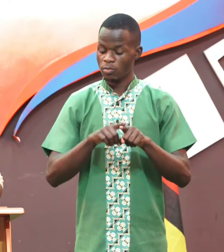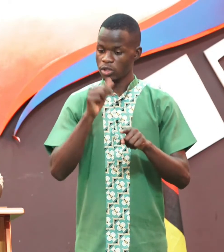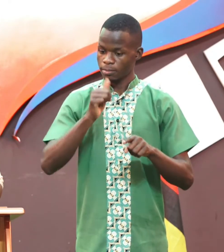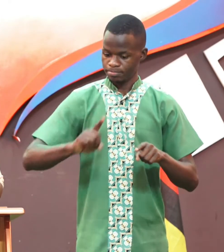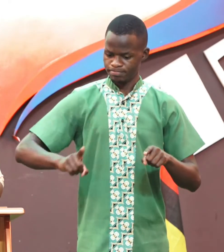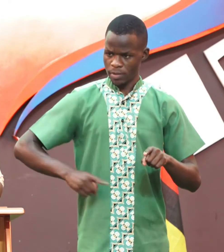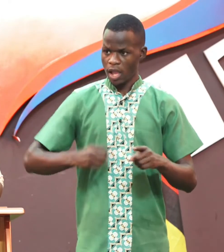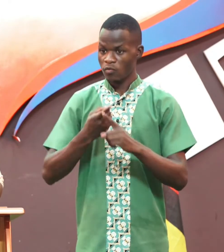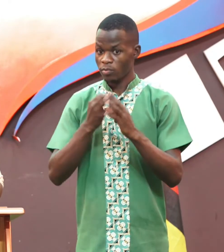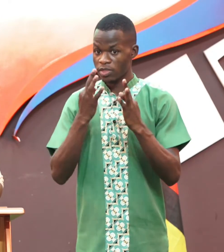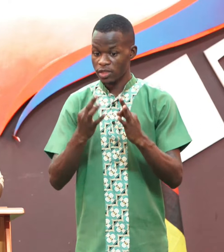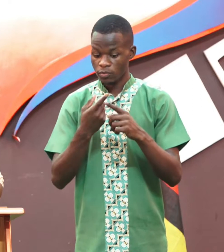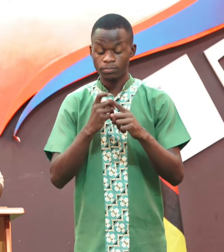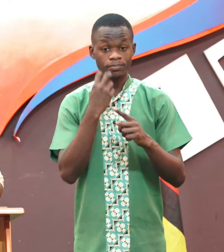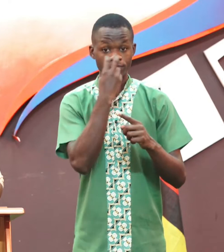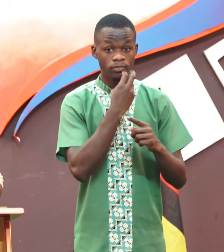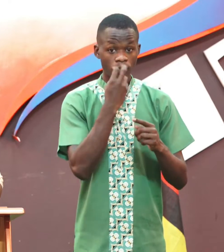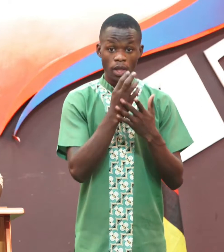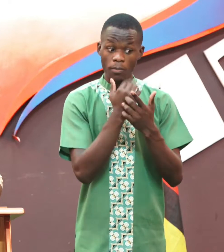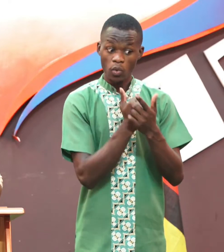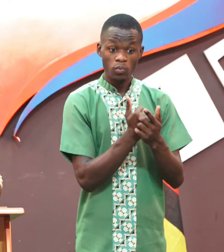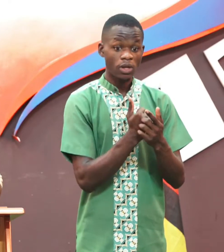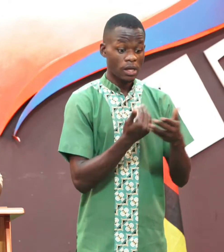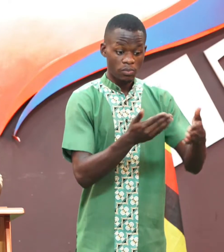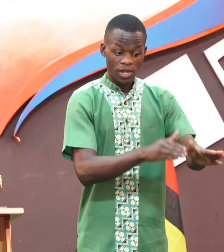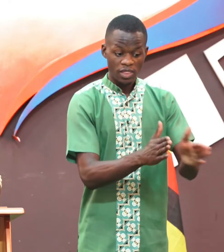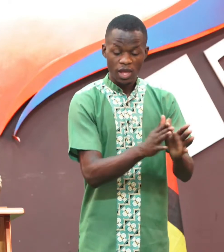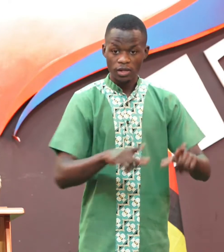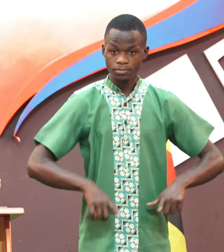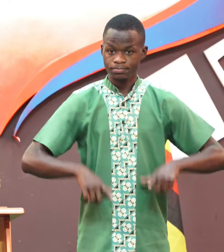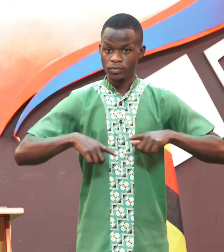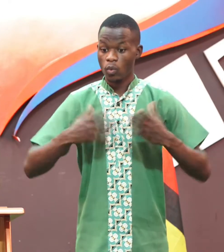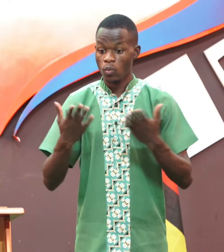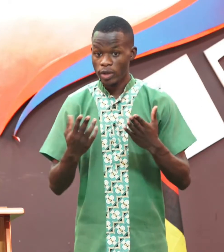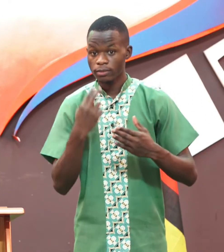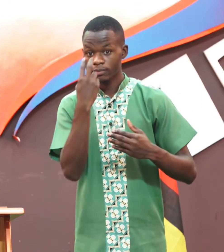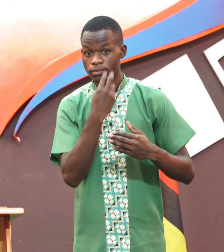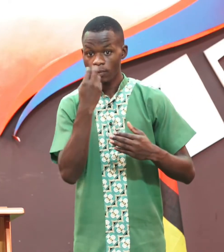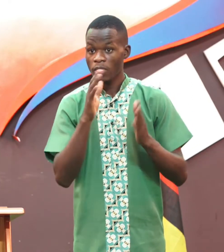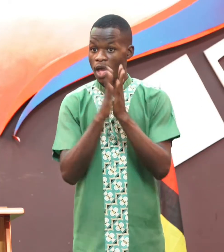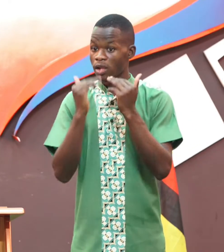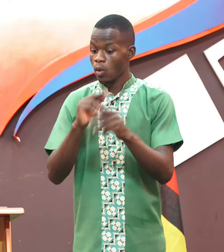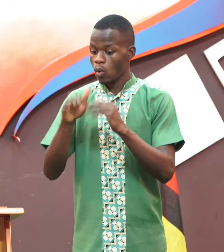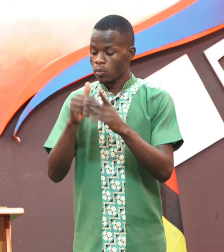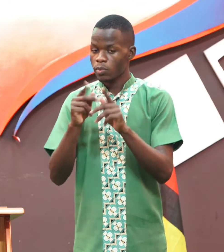his lips. Death and life are in the power of the tongue, and those who love it will eat its